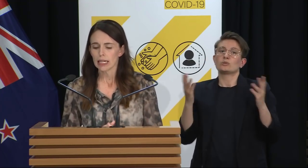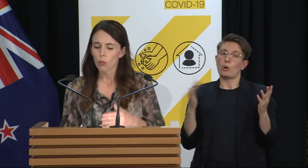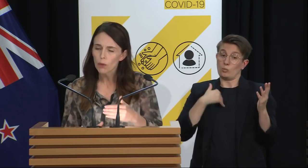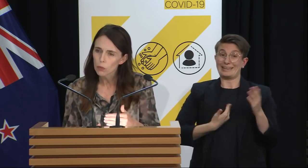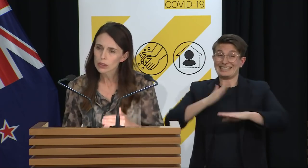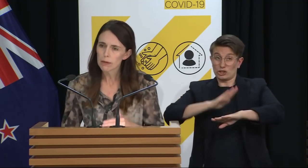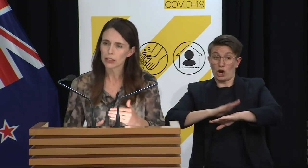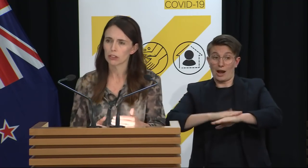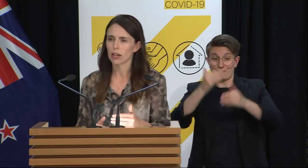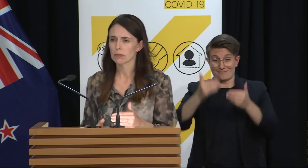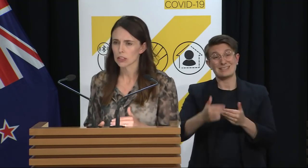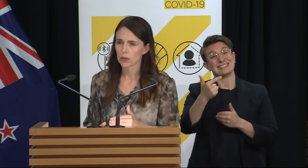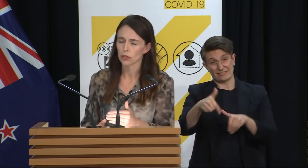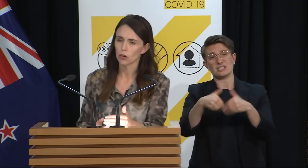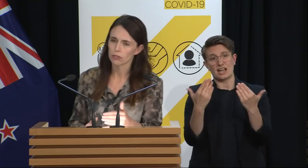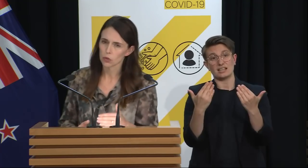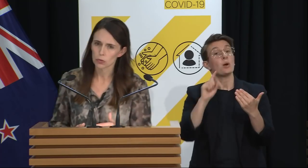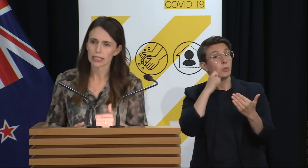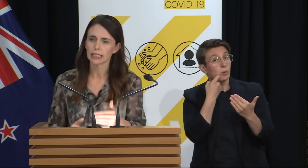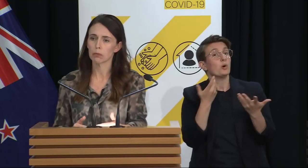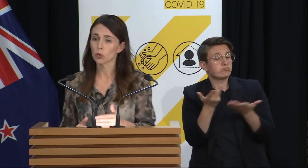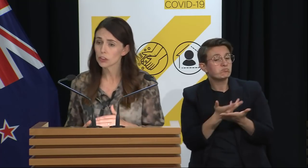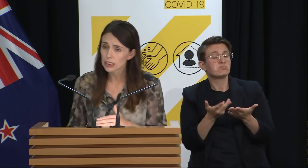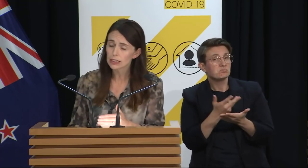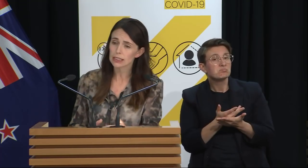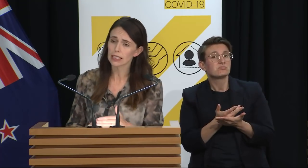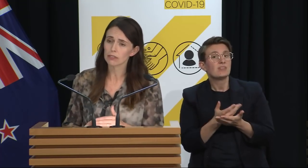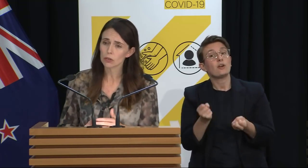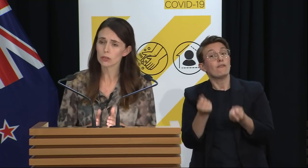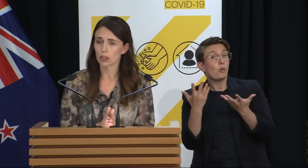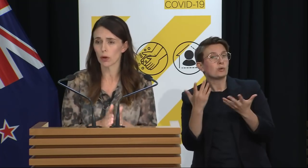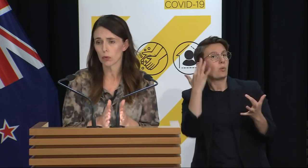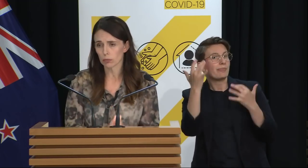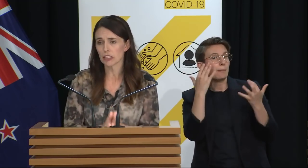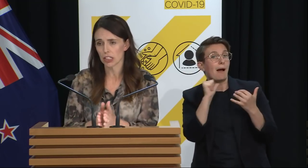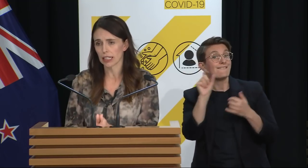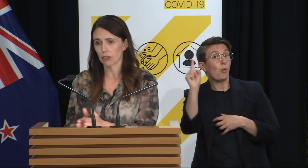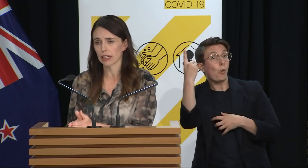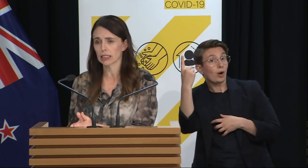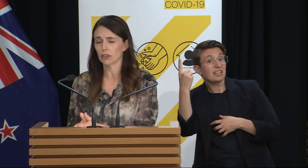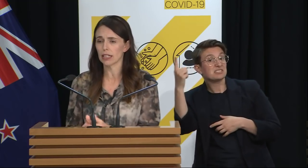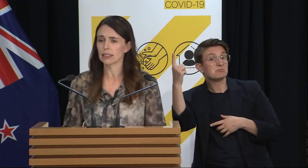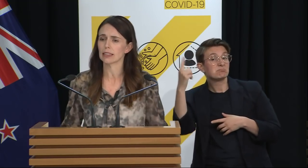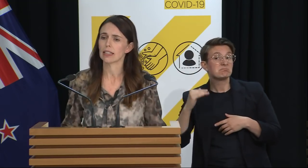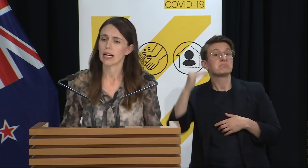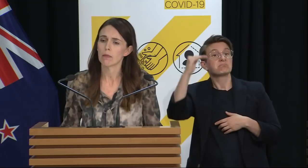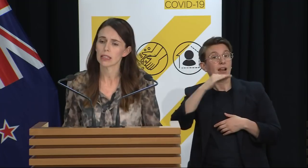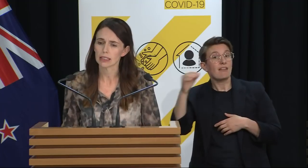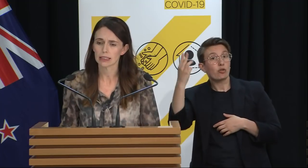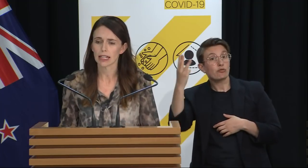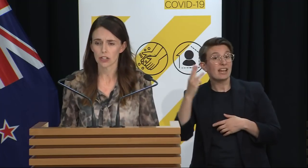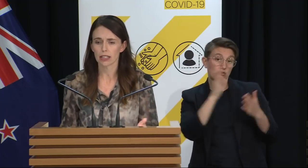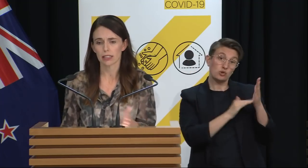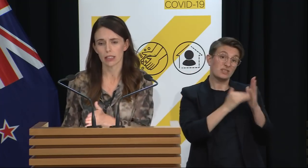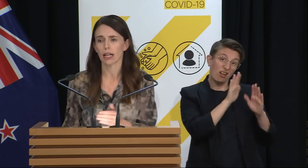time. What we will keep under advisement is whether or not, of course, we need to keep all of New Zealand at that level. So we will be checking in regularly on that. But